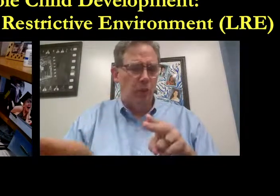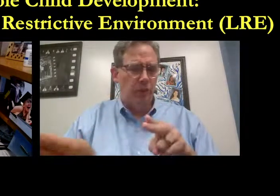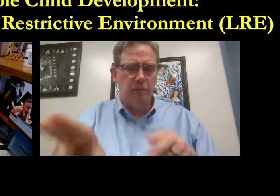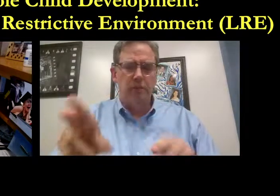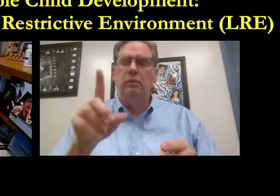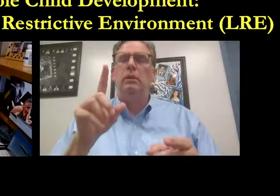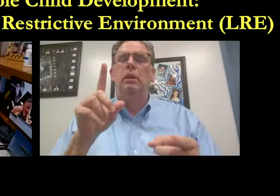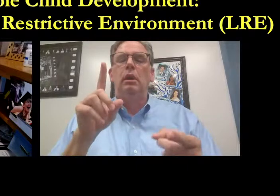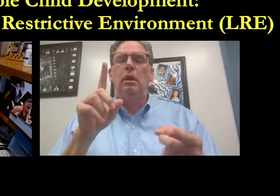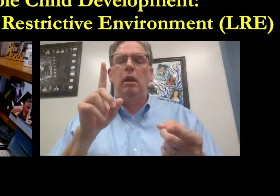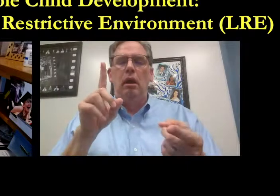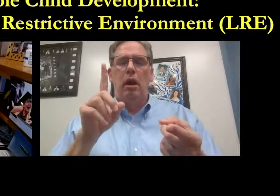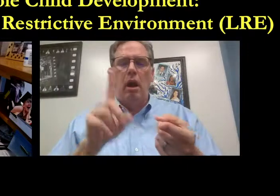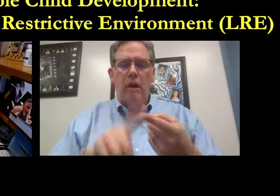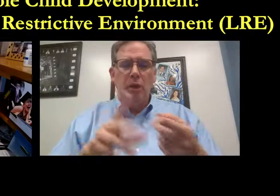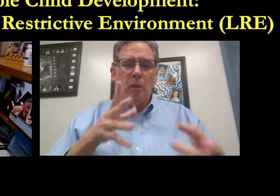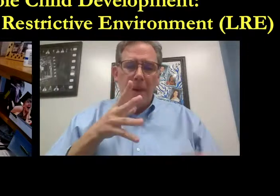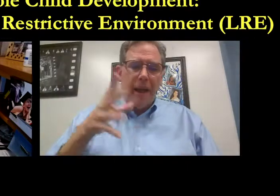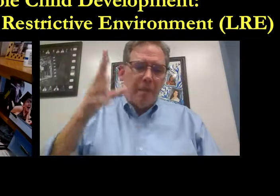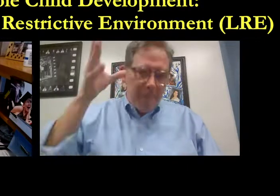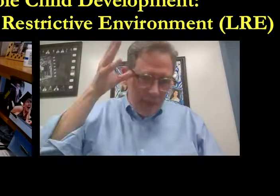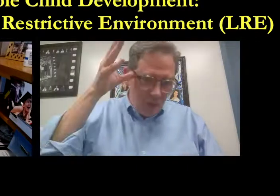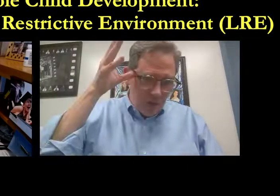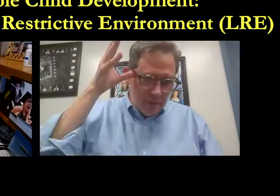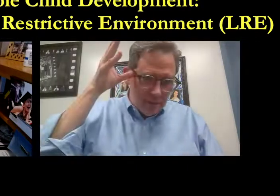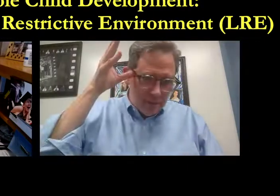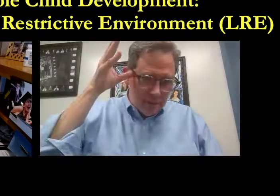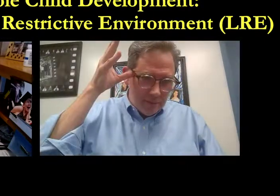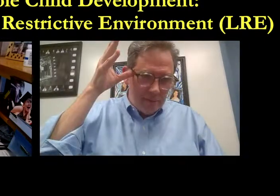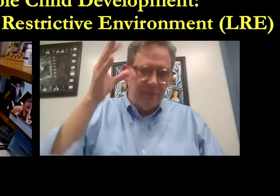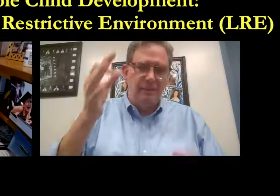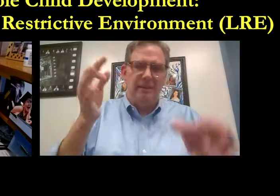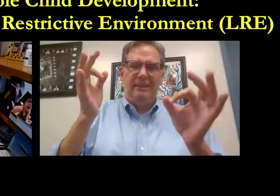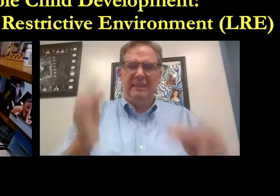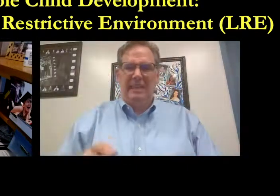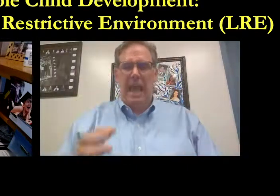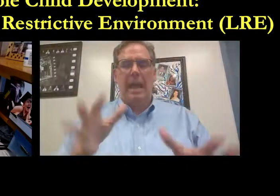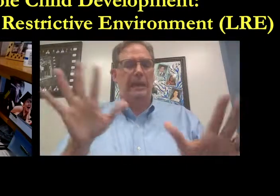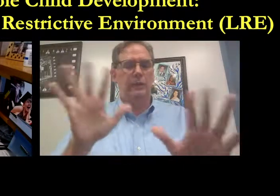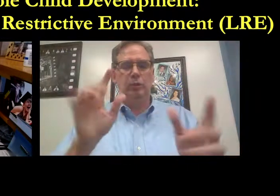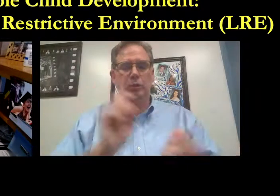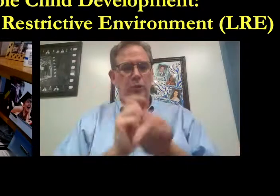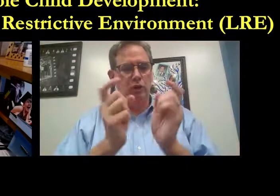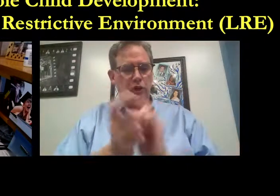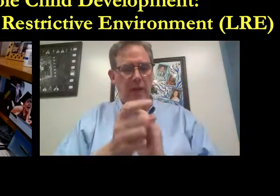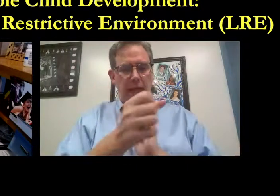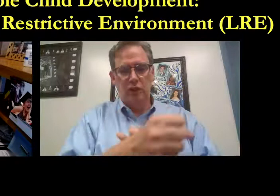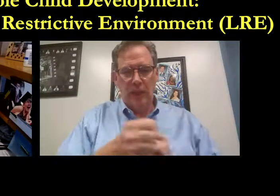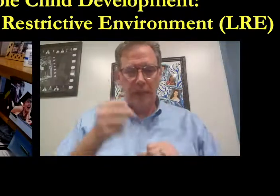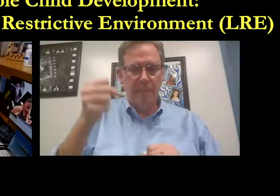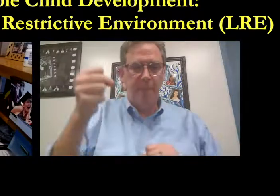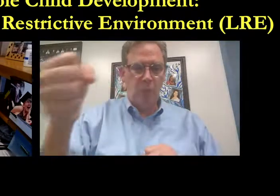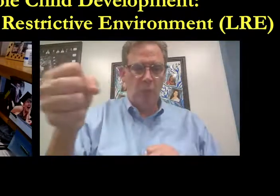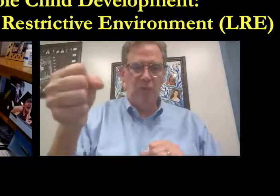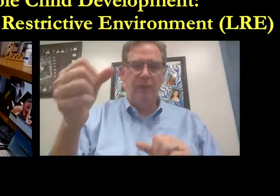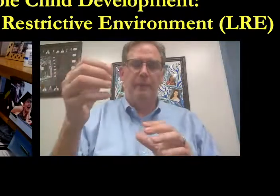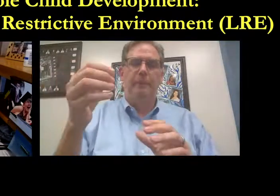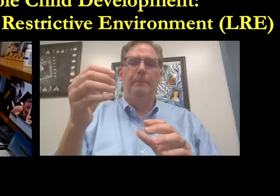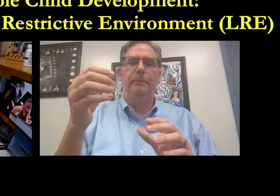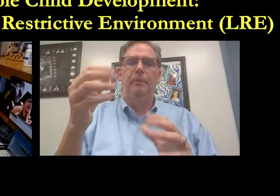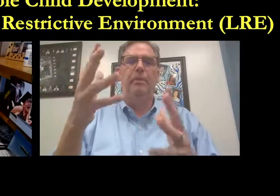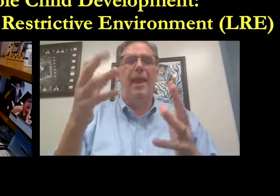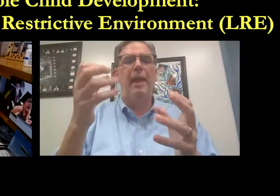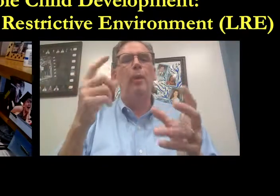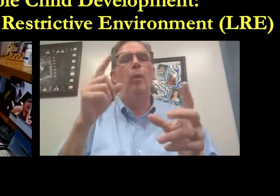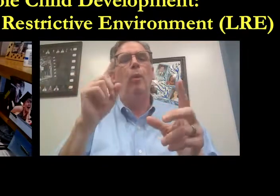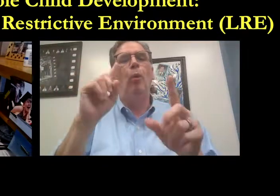You know, even at that other program, that one that I told you about, he didn't stay there very long, and my parents decided